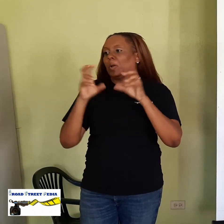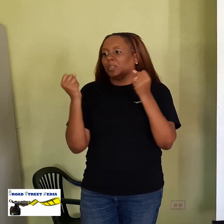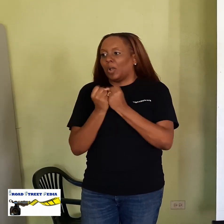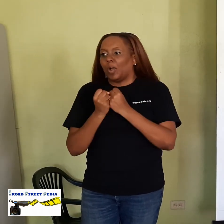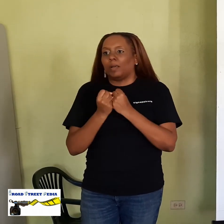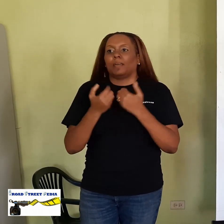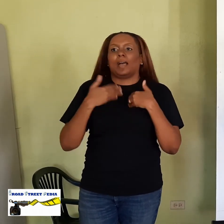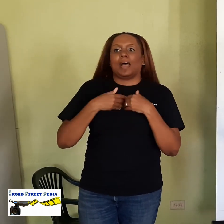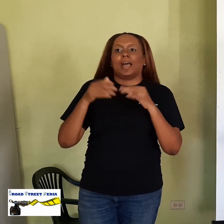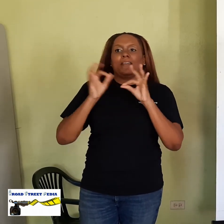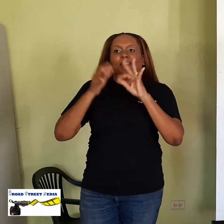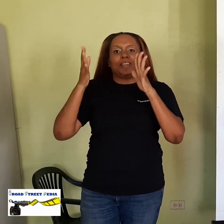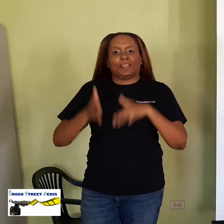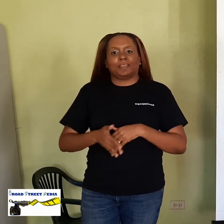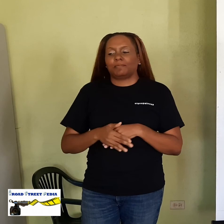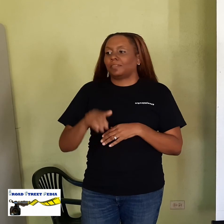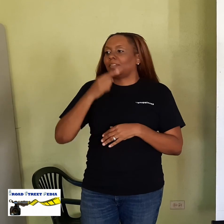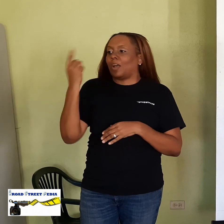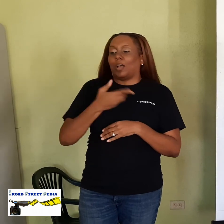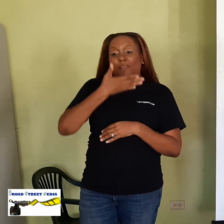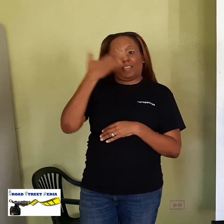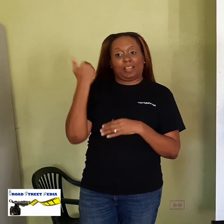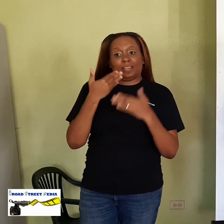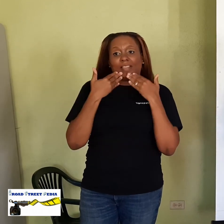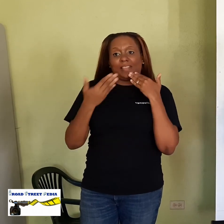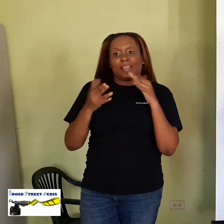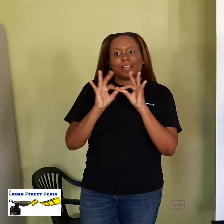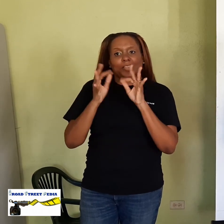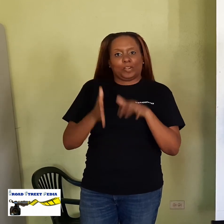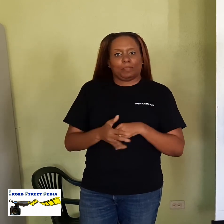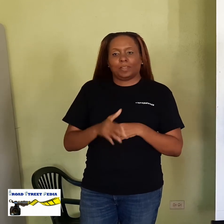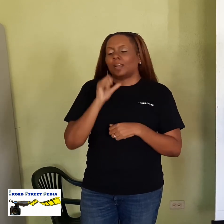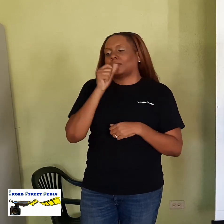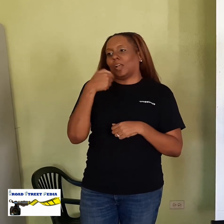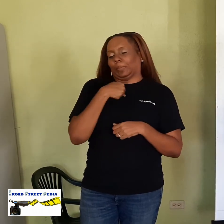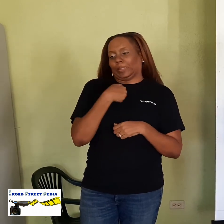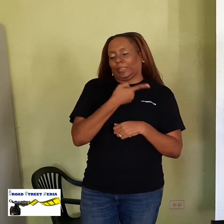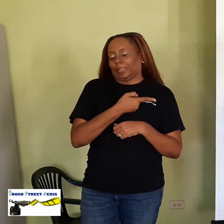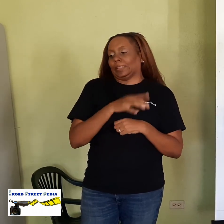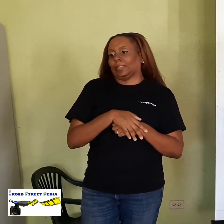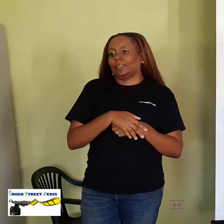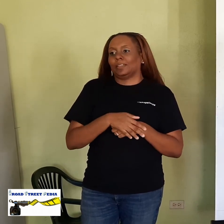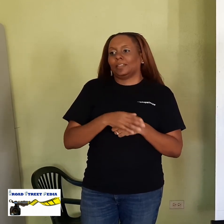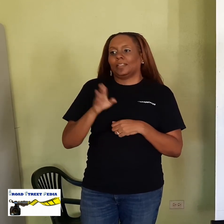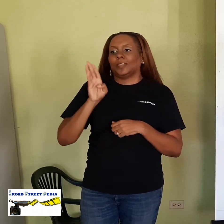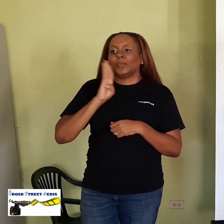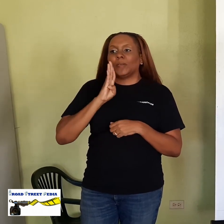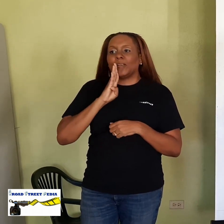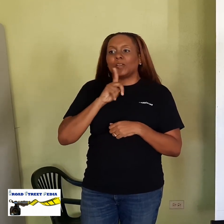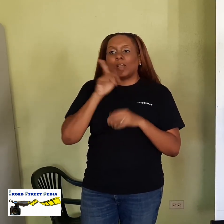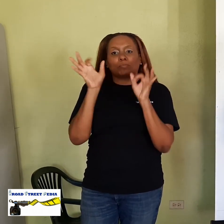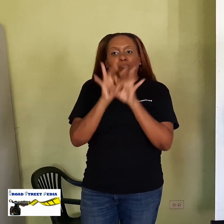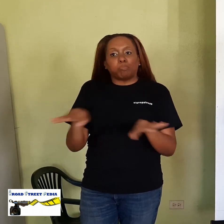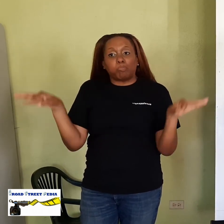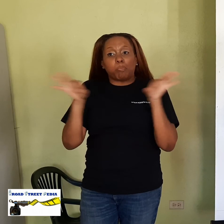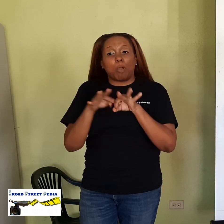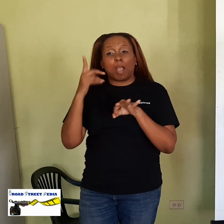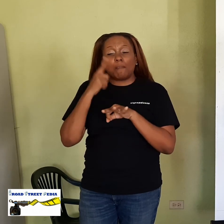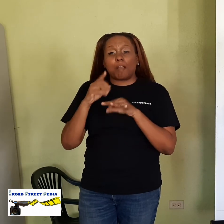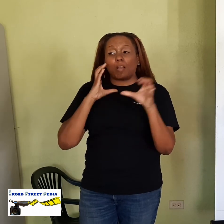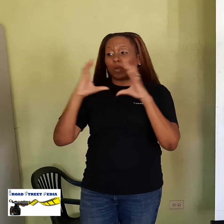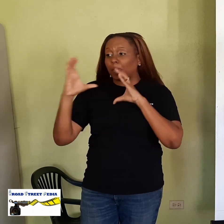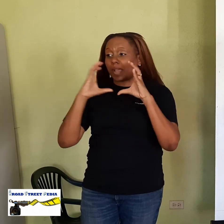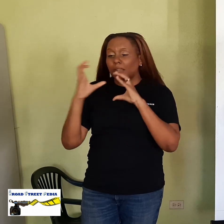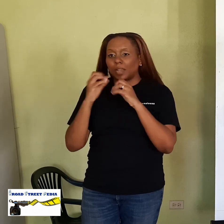have the interpreters and they forget to thank the interpreters. I am not one of those people because Bonnie is super important for